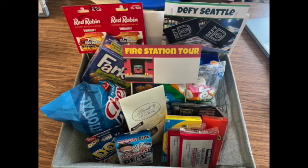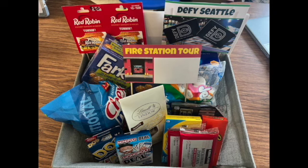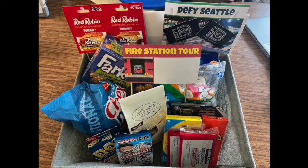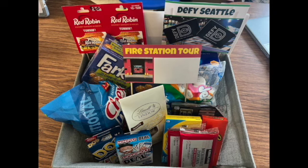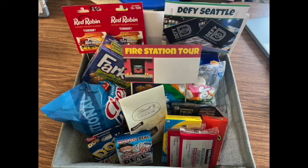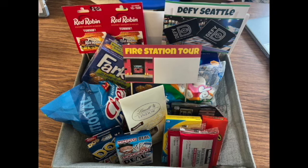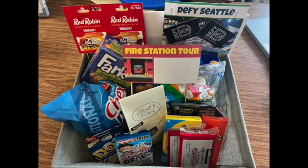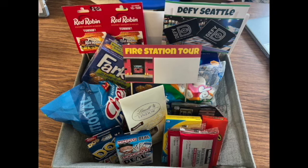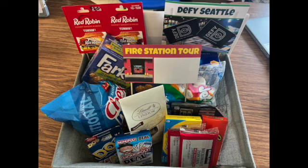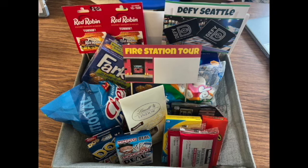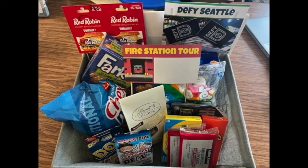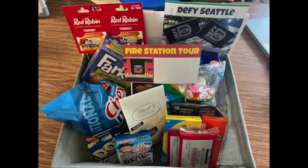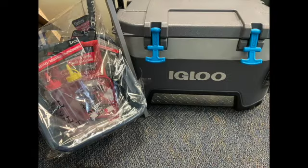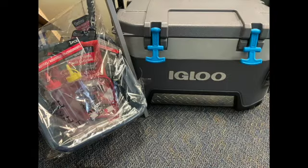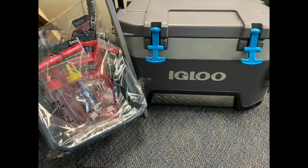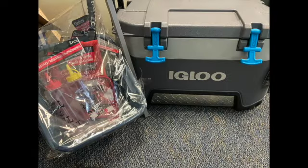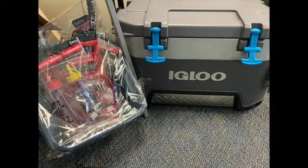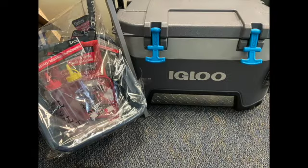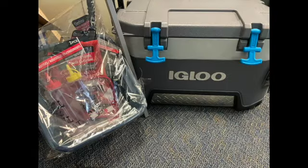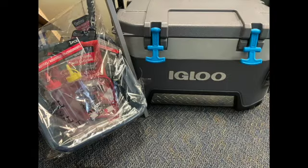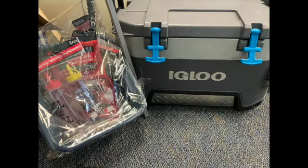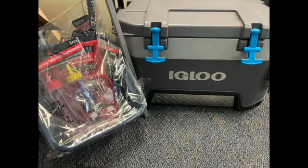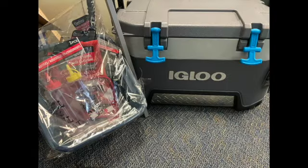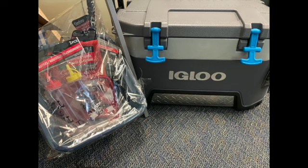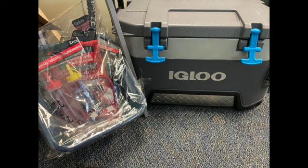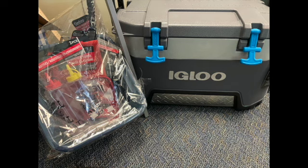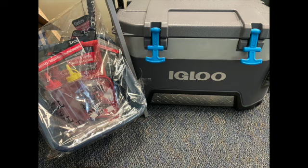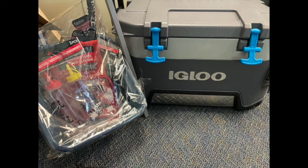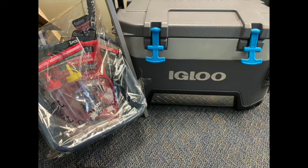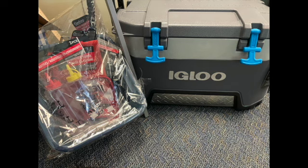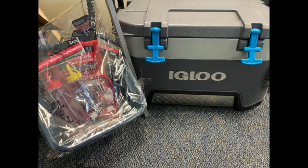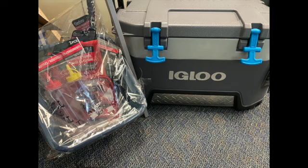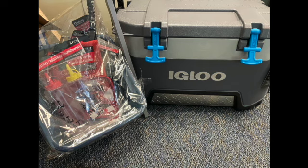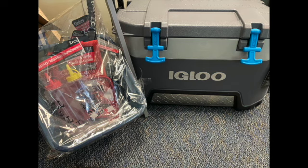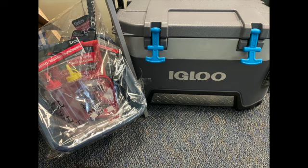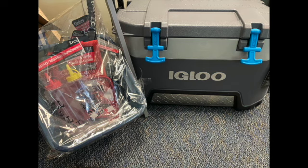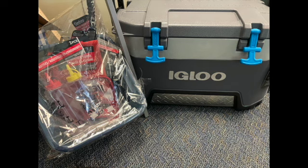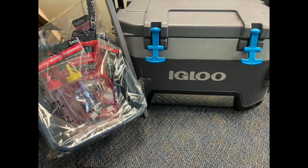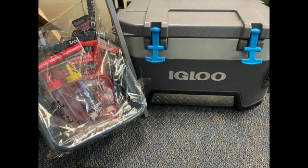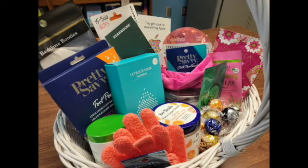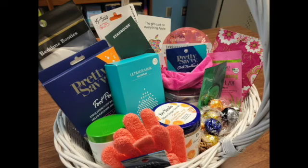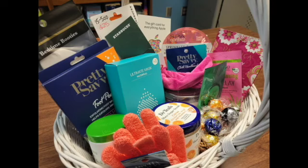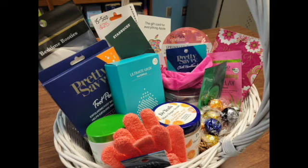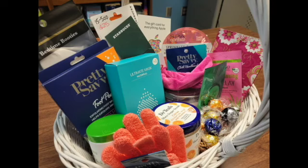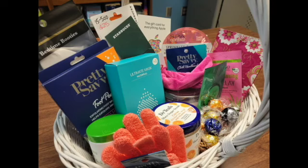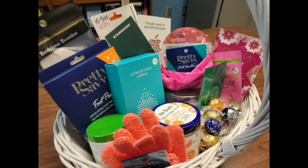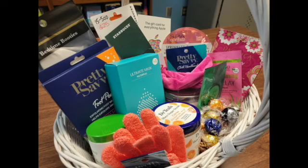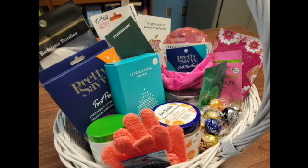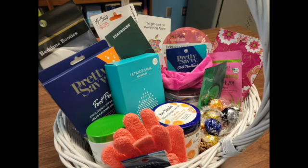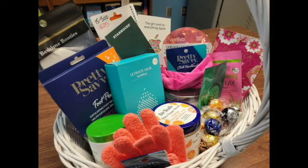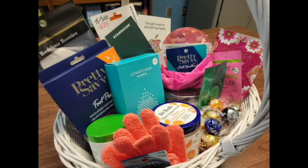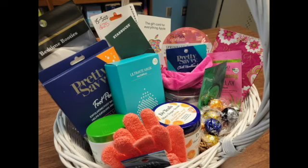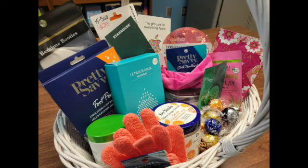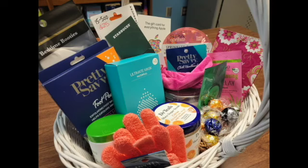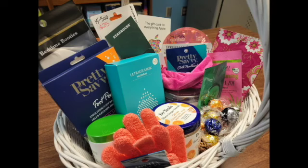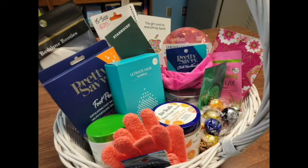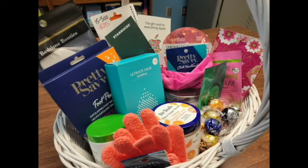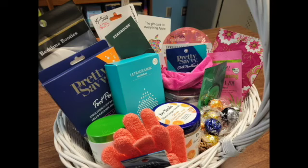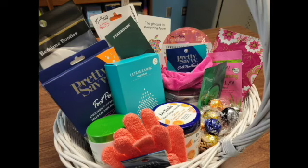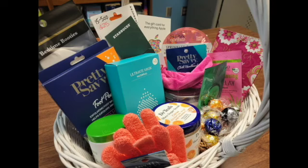Time flies by in the yellow and green. Stick around and you'll see what I mean. There's